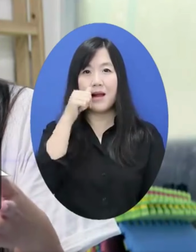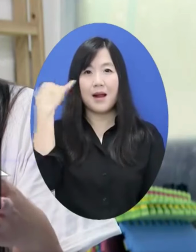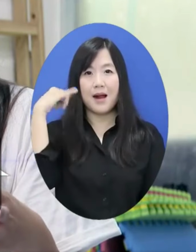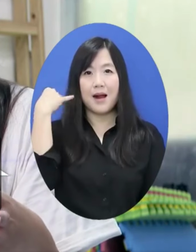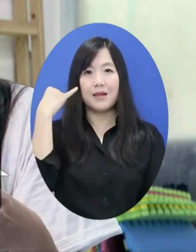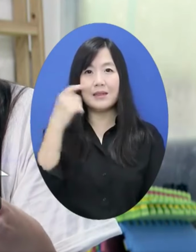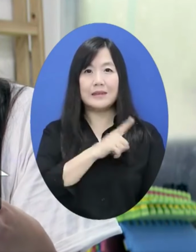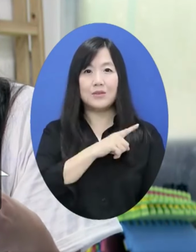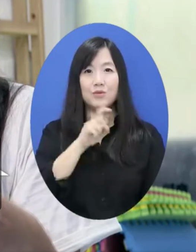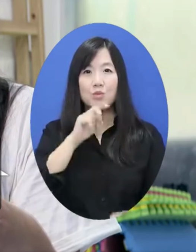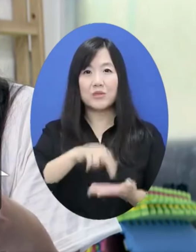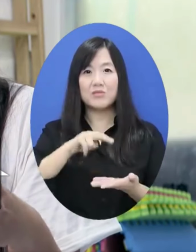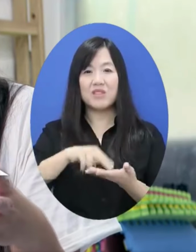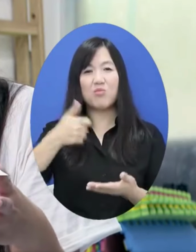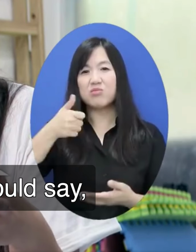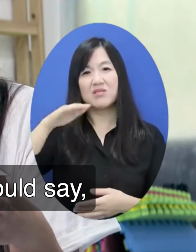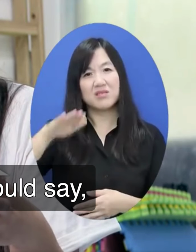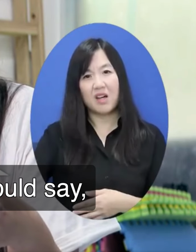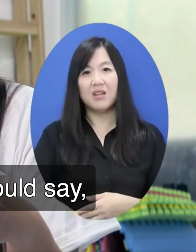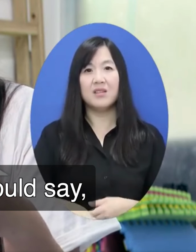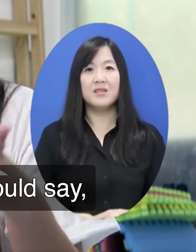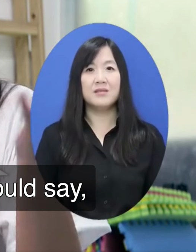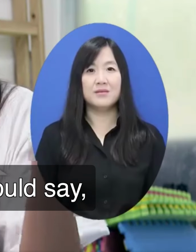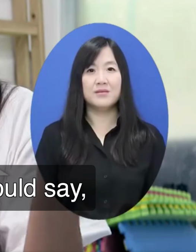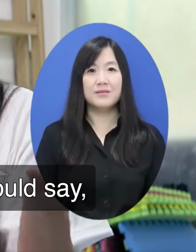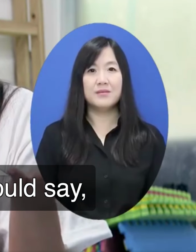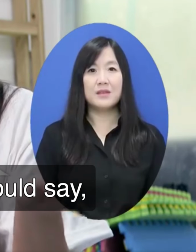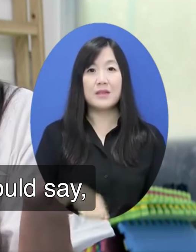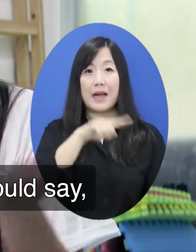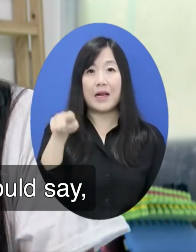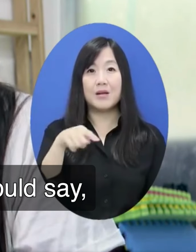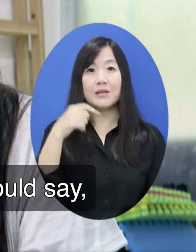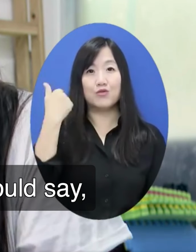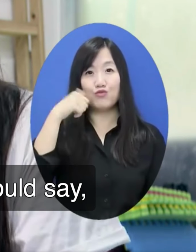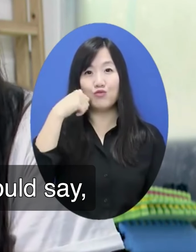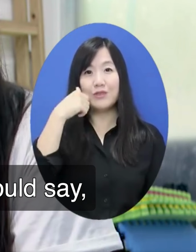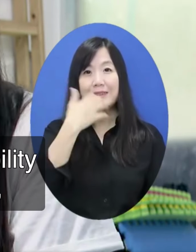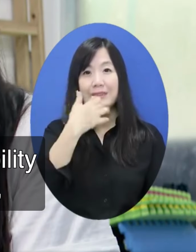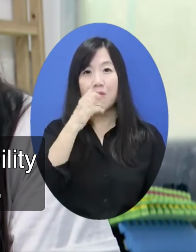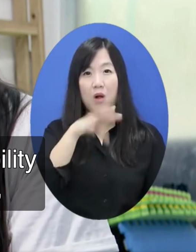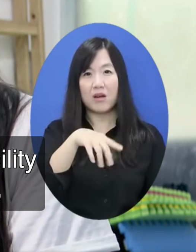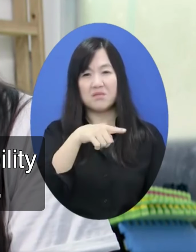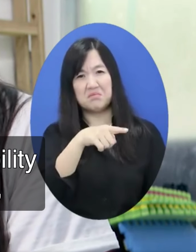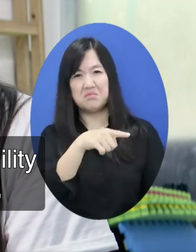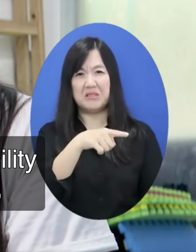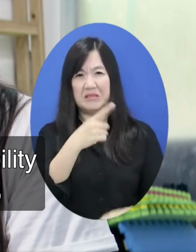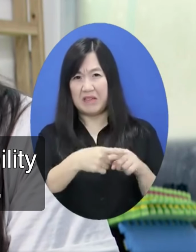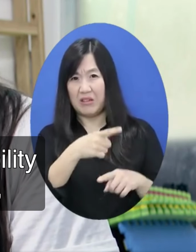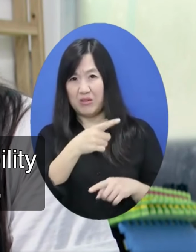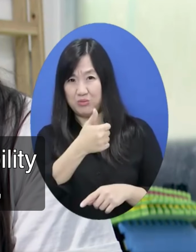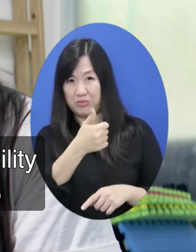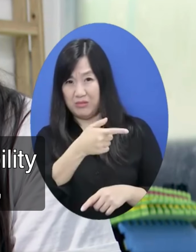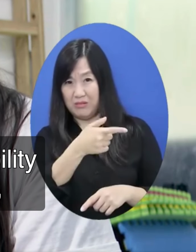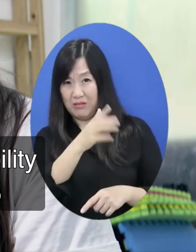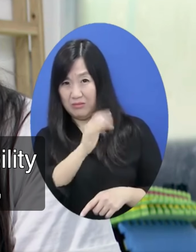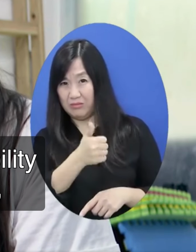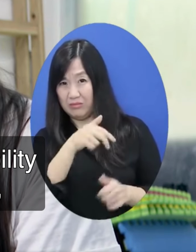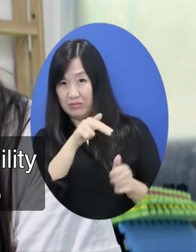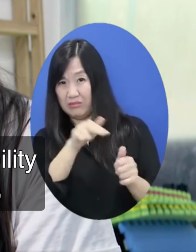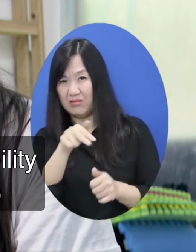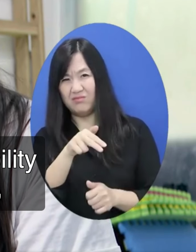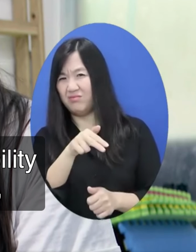they have low self-esteem. Sometimes the hearing relatives will say, oh, I don't feel you do